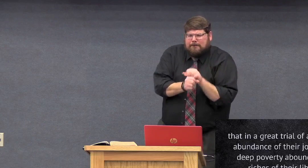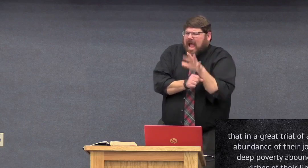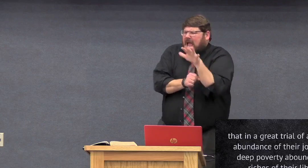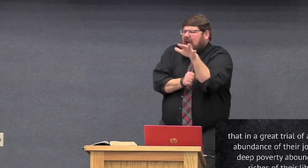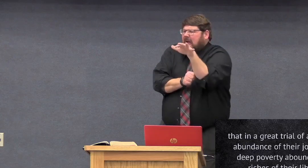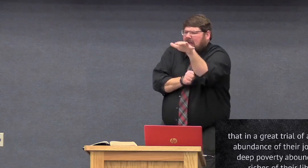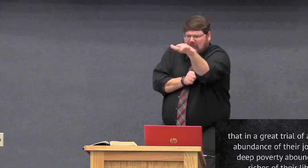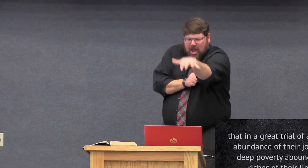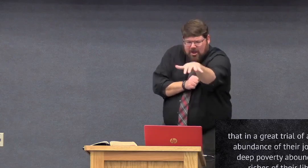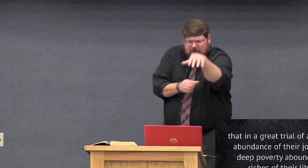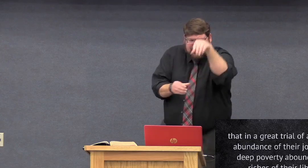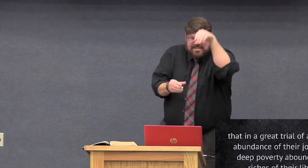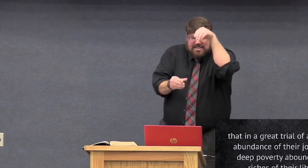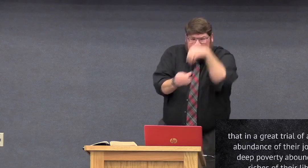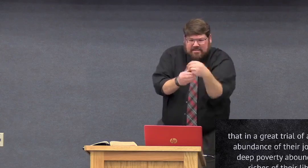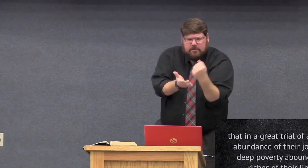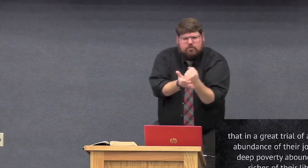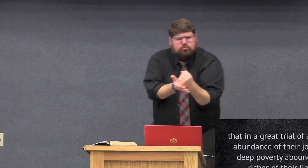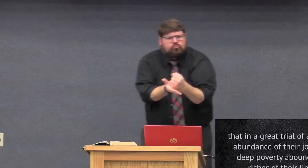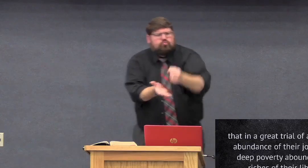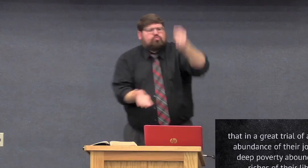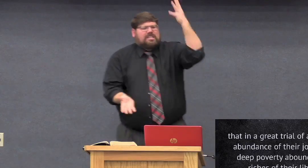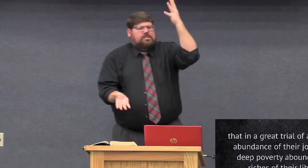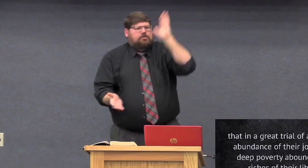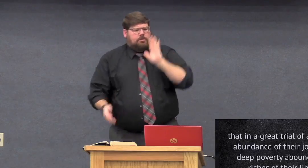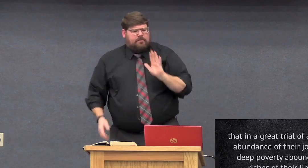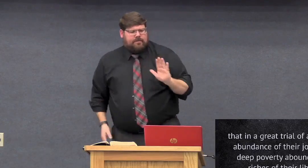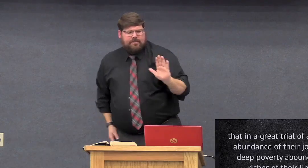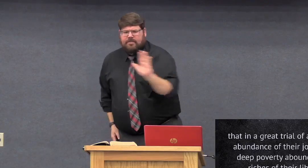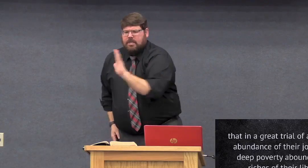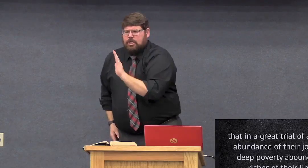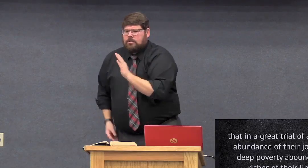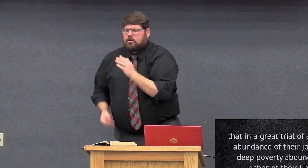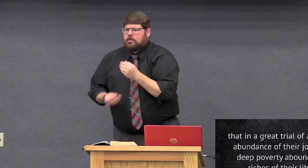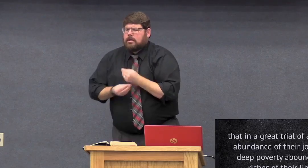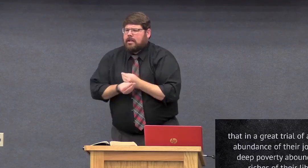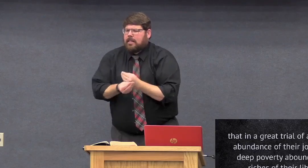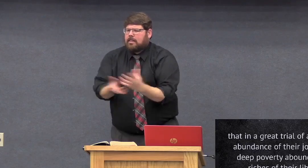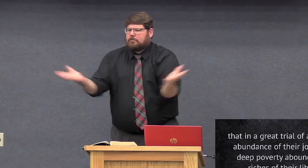And abounded means plentiful in the riches of their liberality.